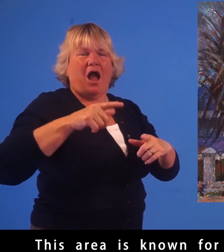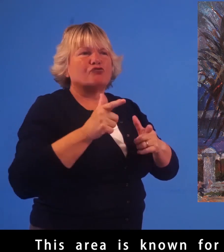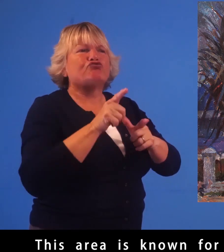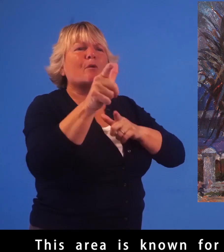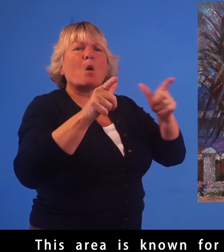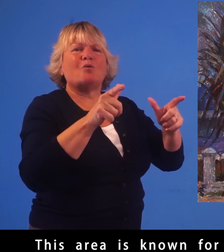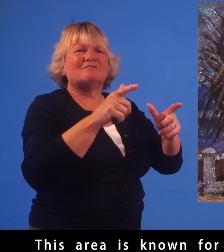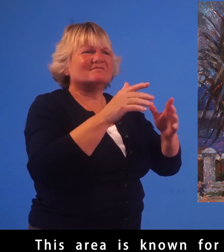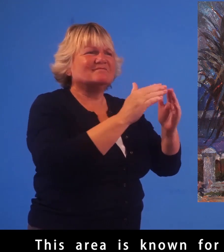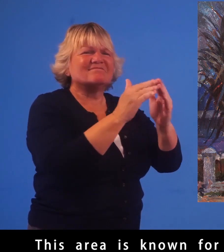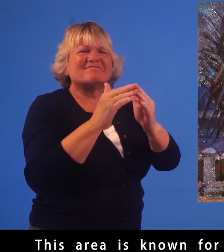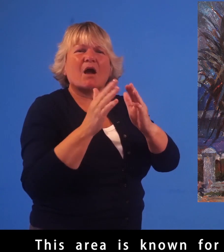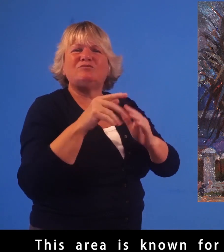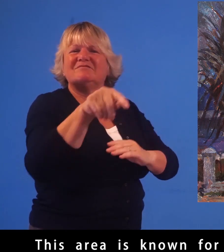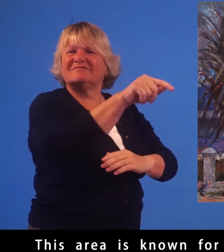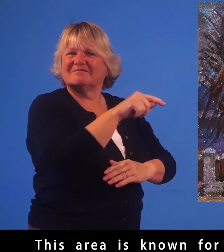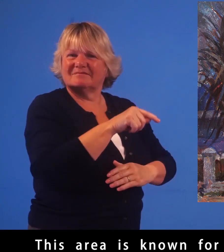settlements.